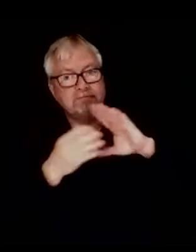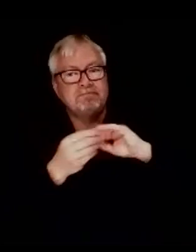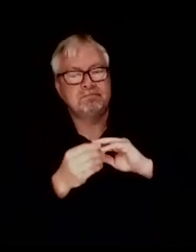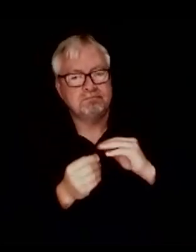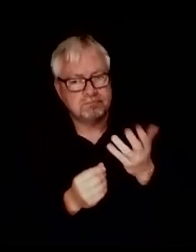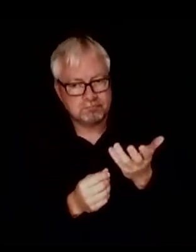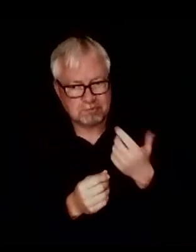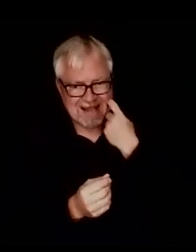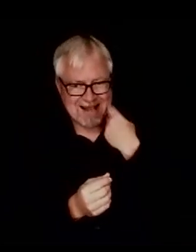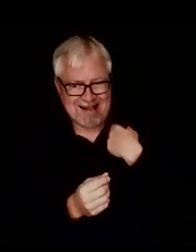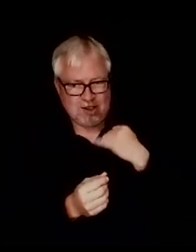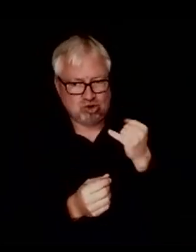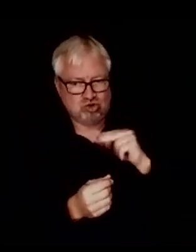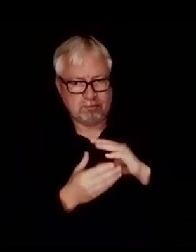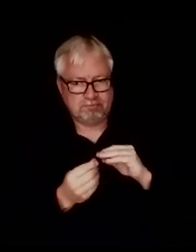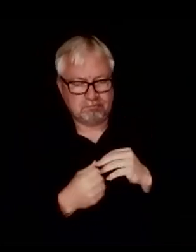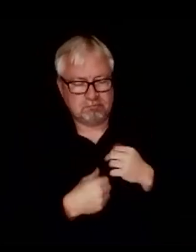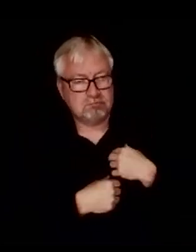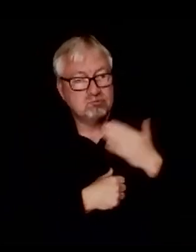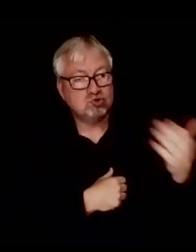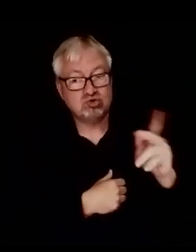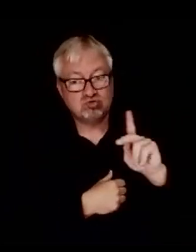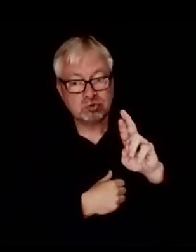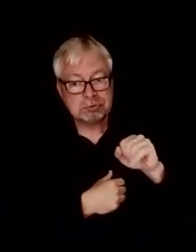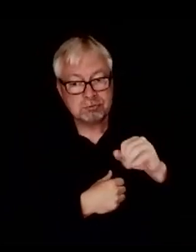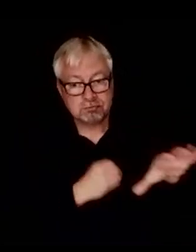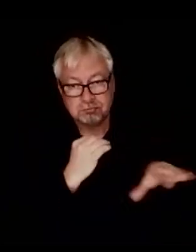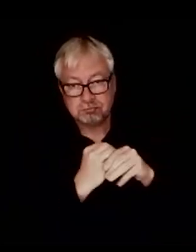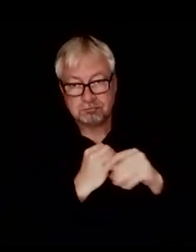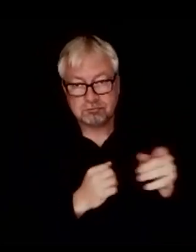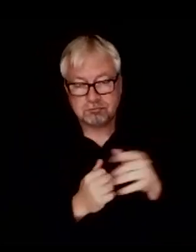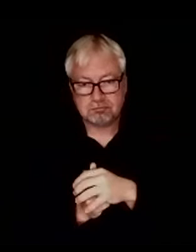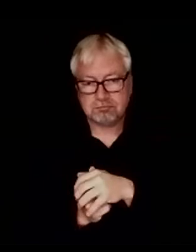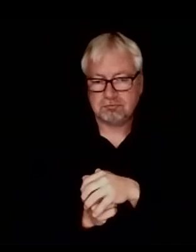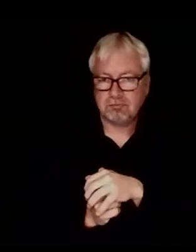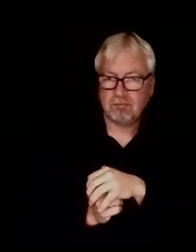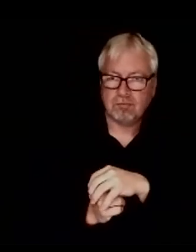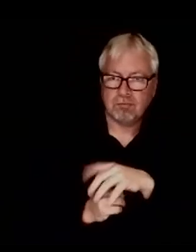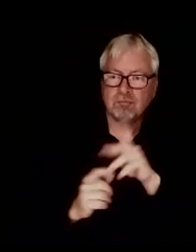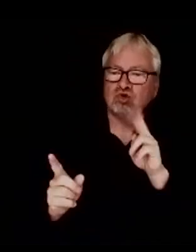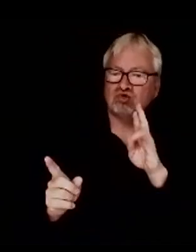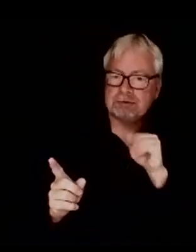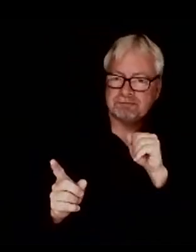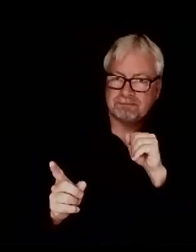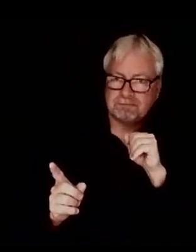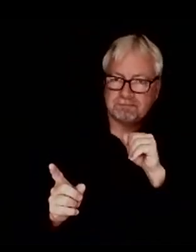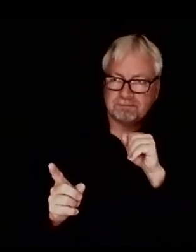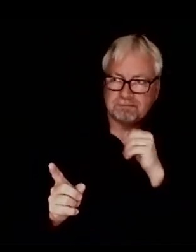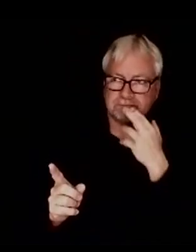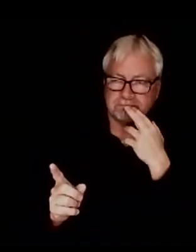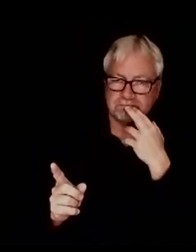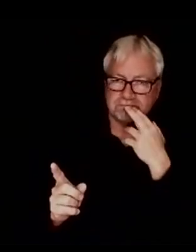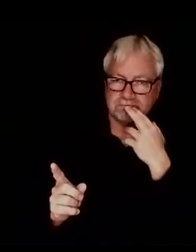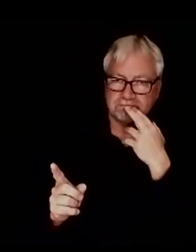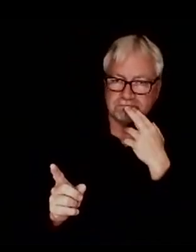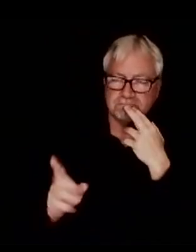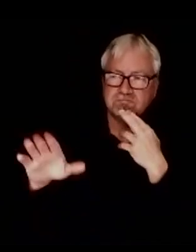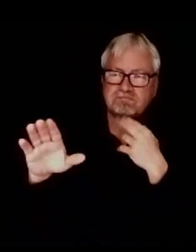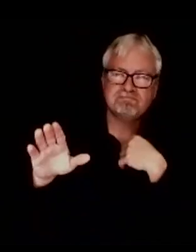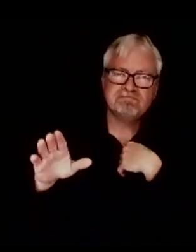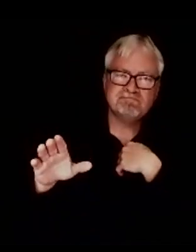think that the way that we're looking at the broader perspective